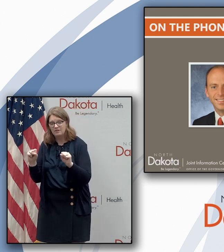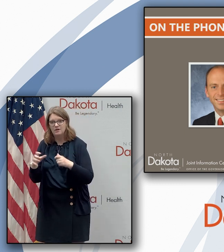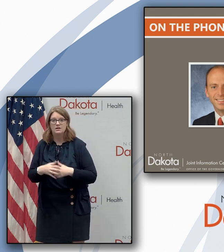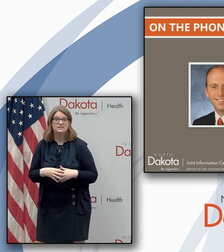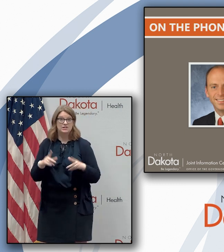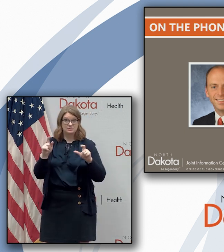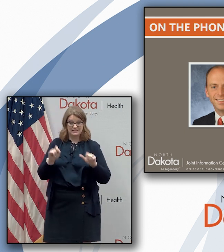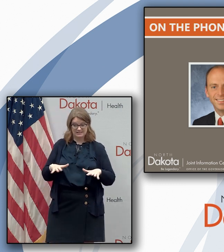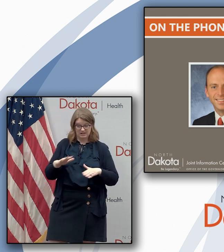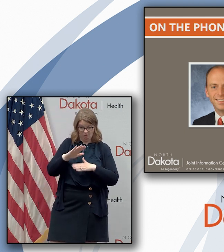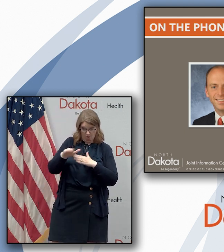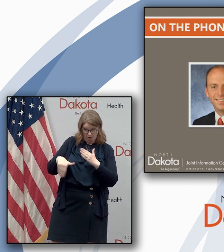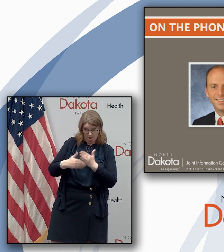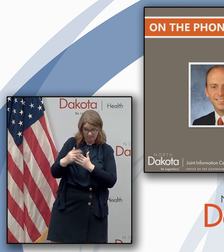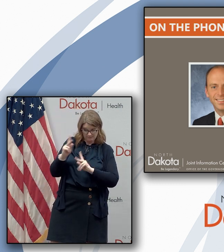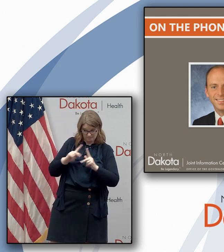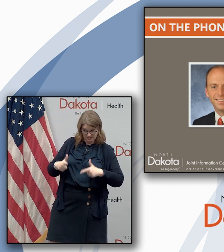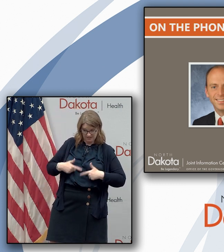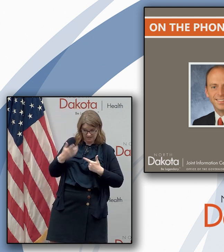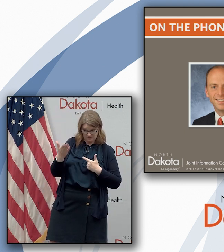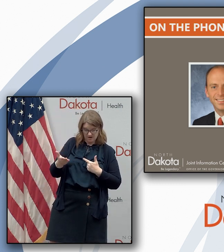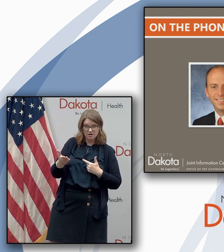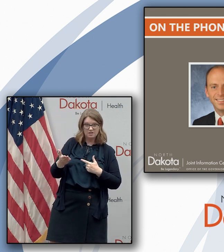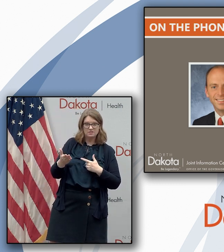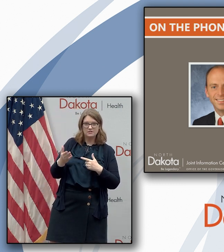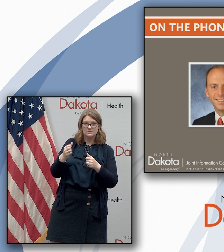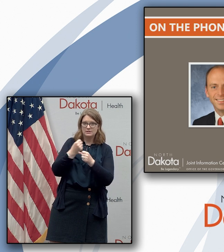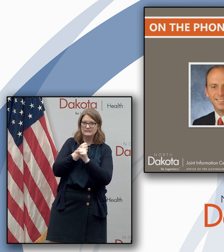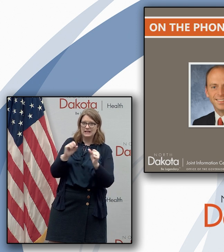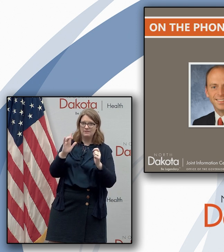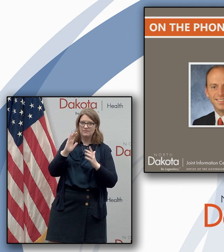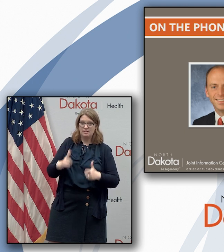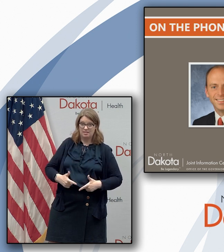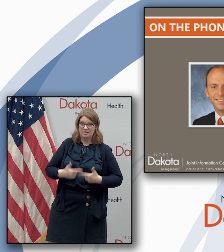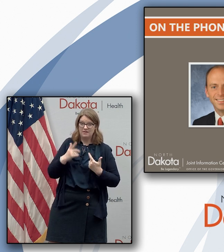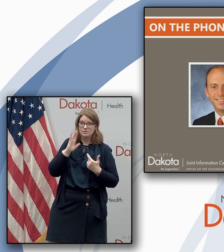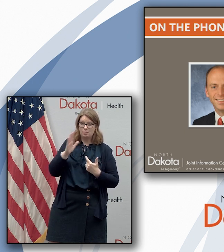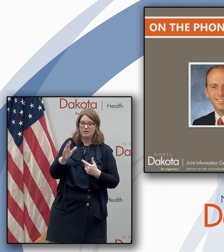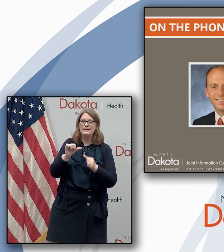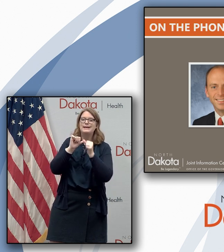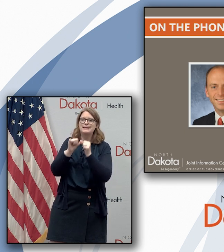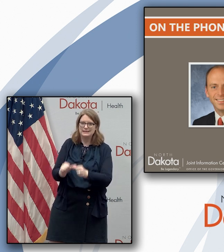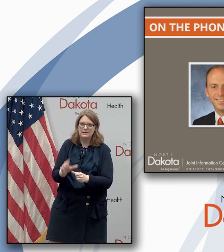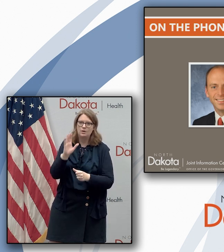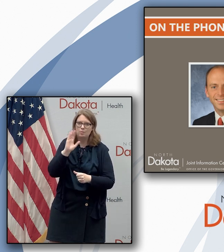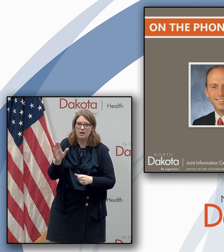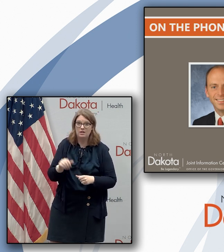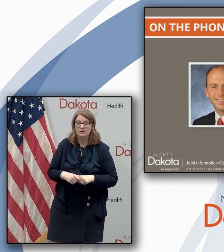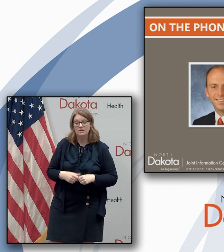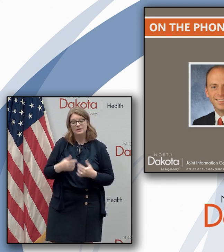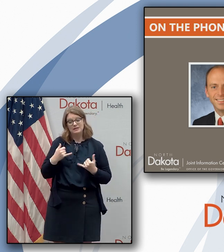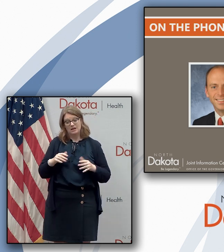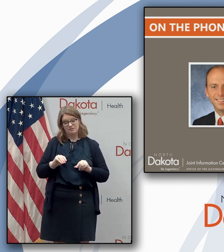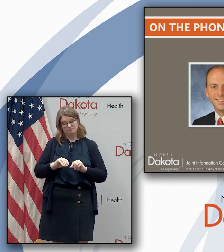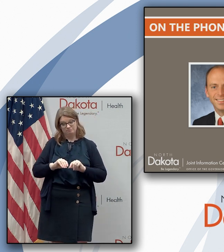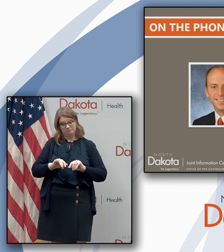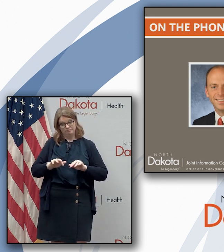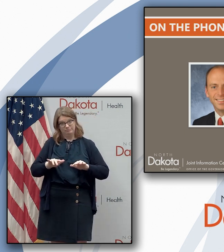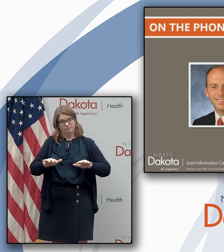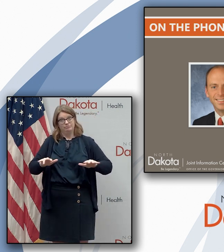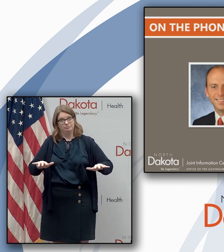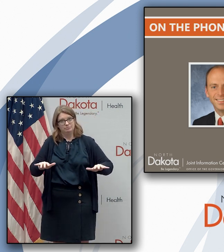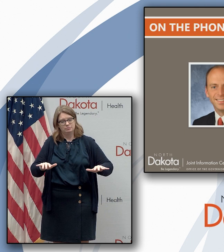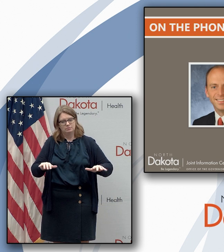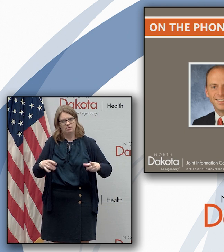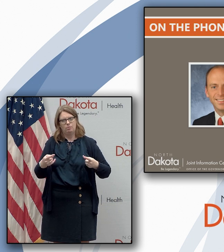long-term care residents has saved lives, and it will continue to save lives in North Dakota. While the pandemic is proving to be the most challenging thing we